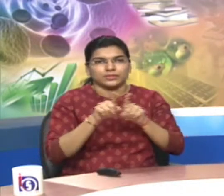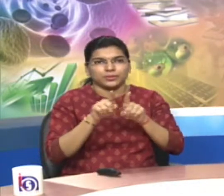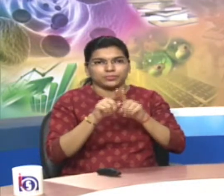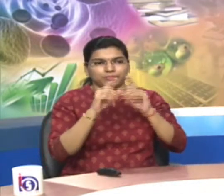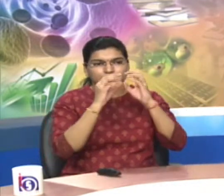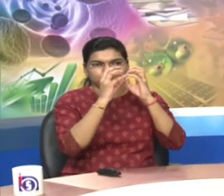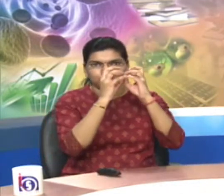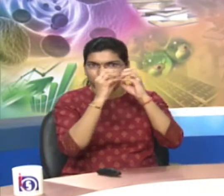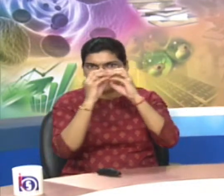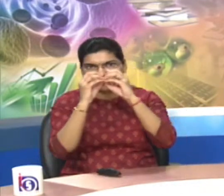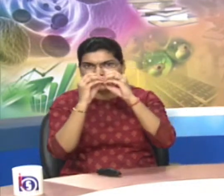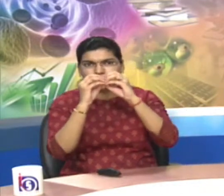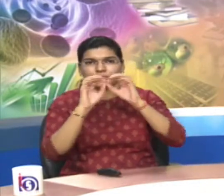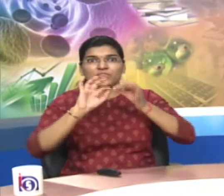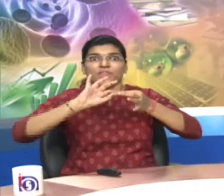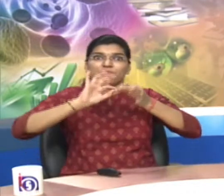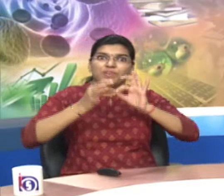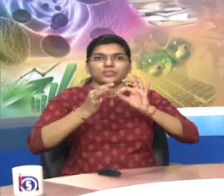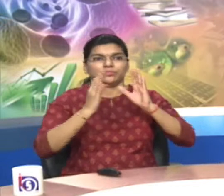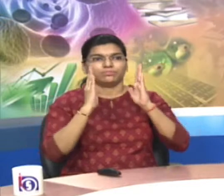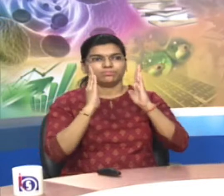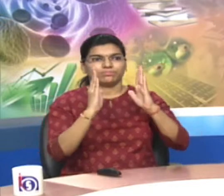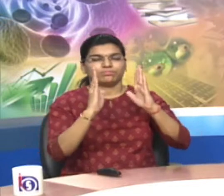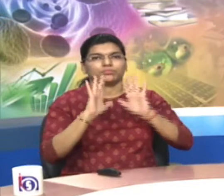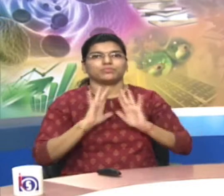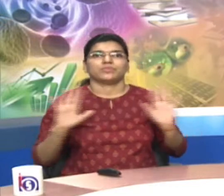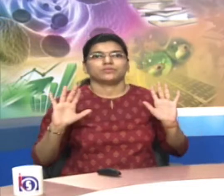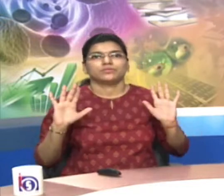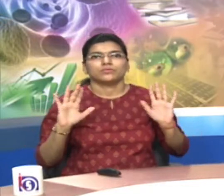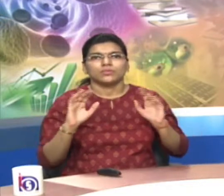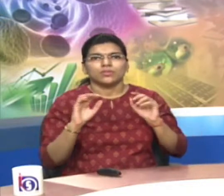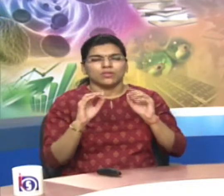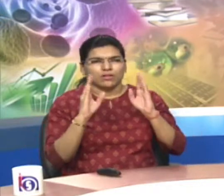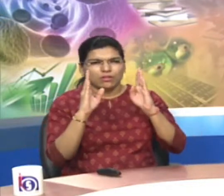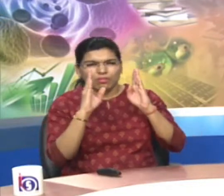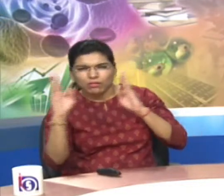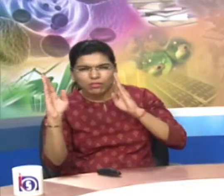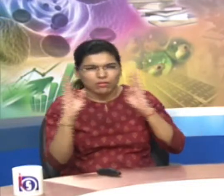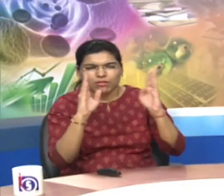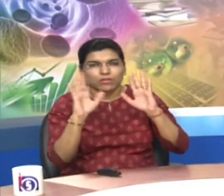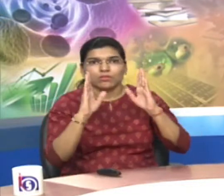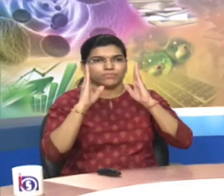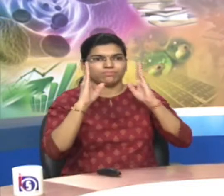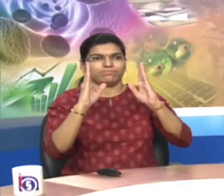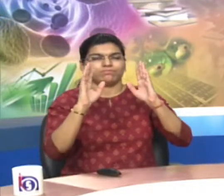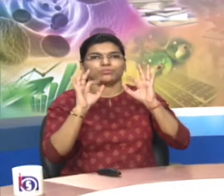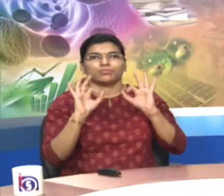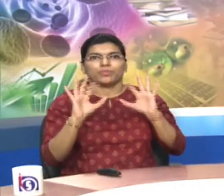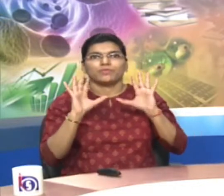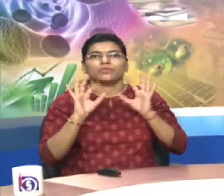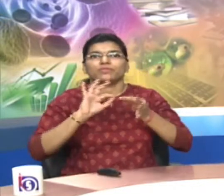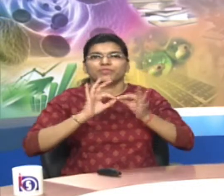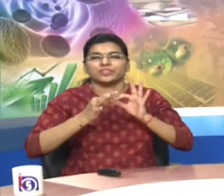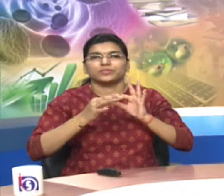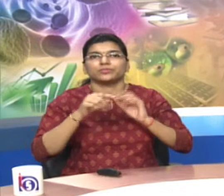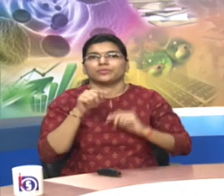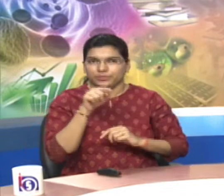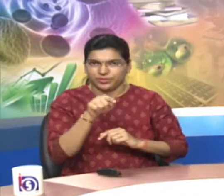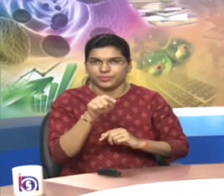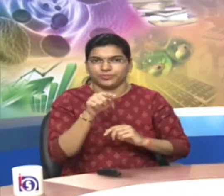Auto fit means if there is any word written in a cell, it is fixed in the